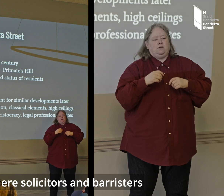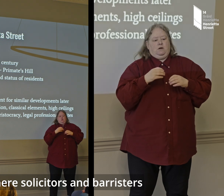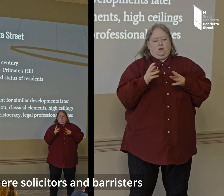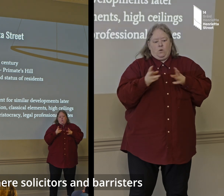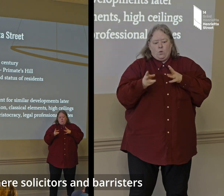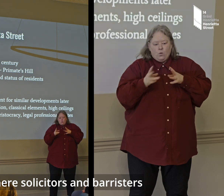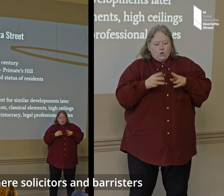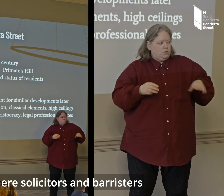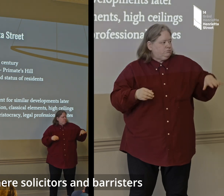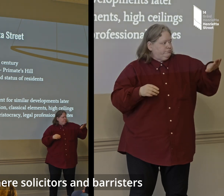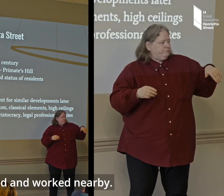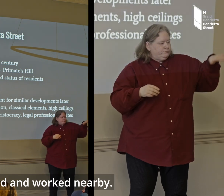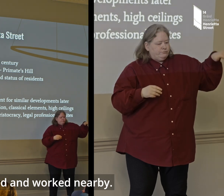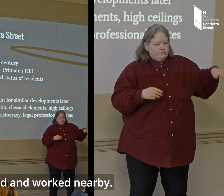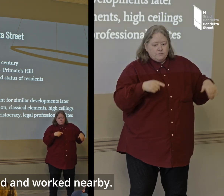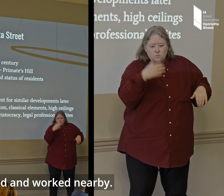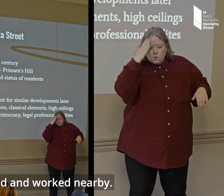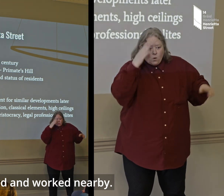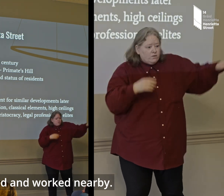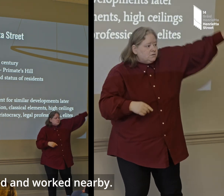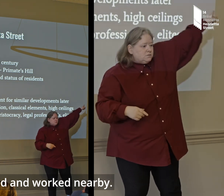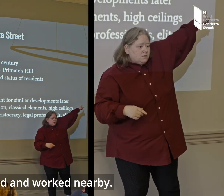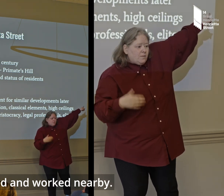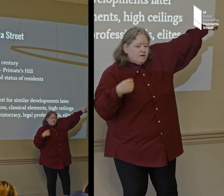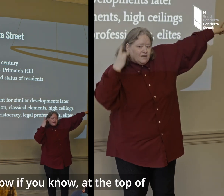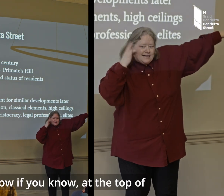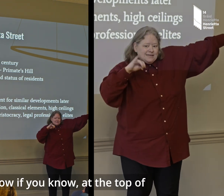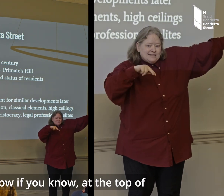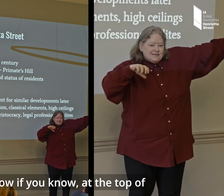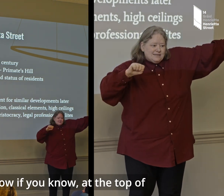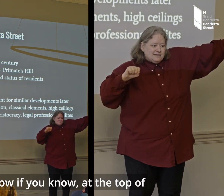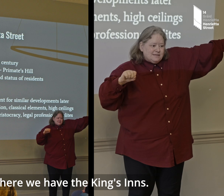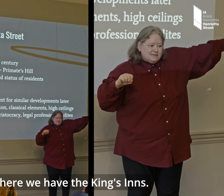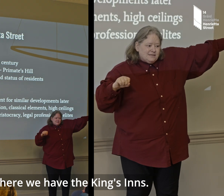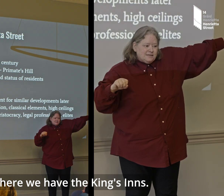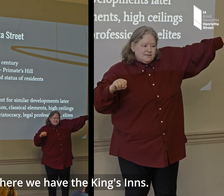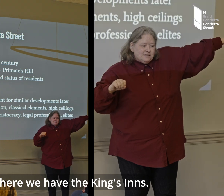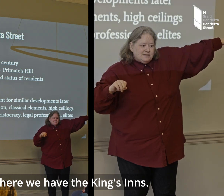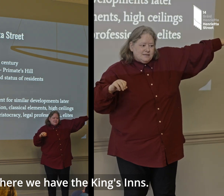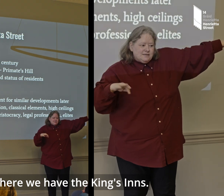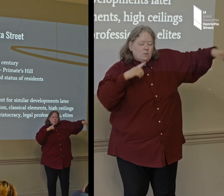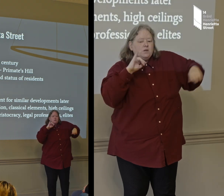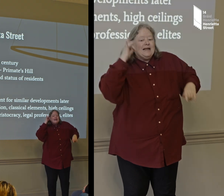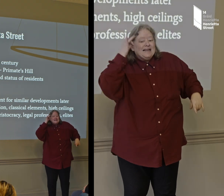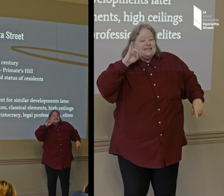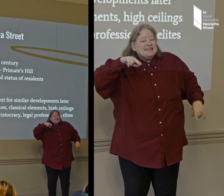It was where solicitors and barristers lived and worked nearby. I don't know if you know, at the top of the street here we have the King's